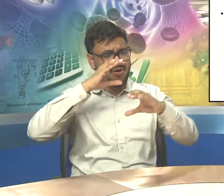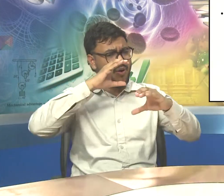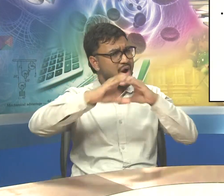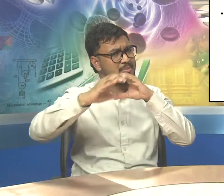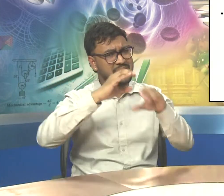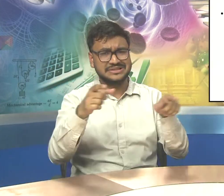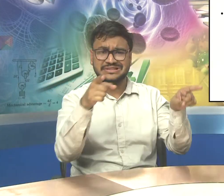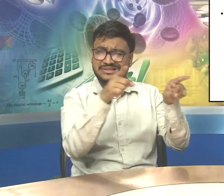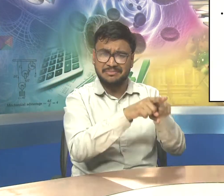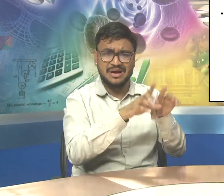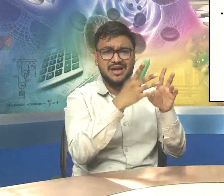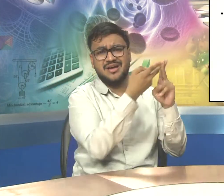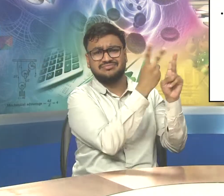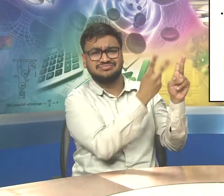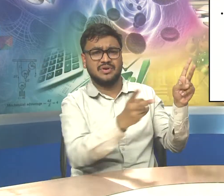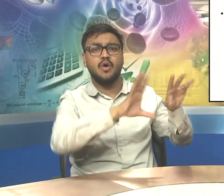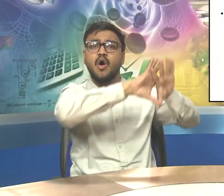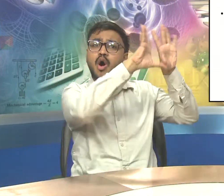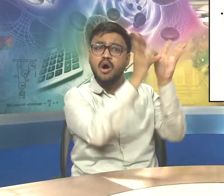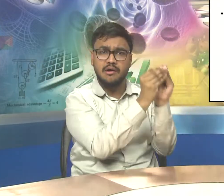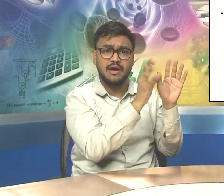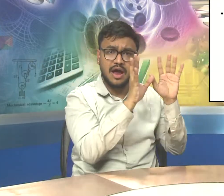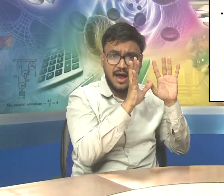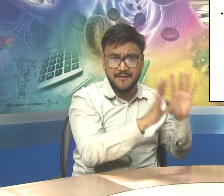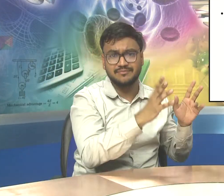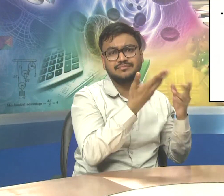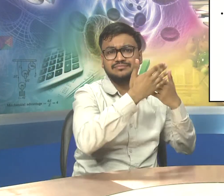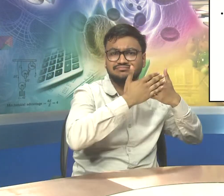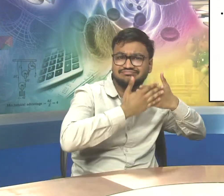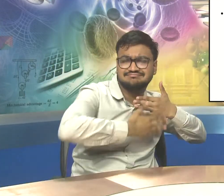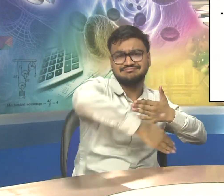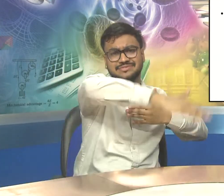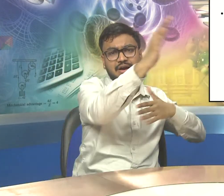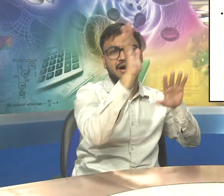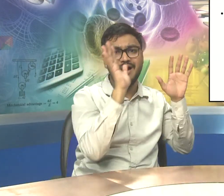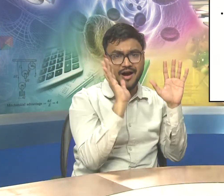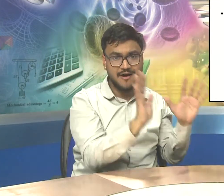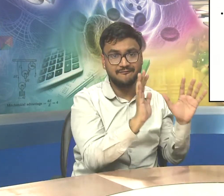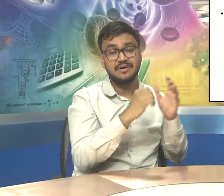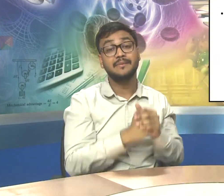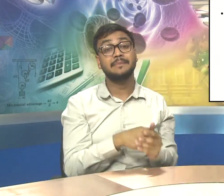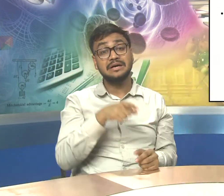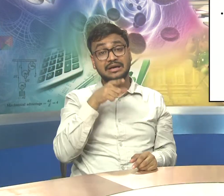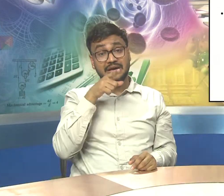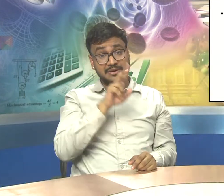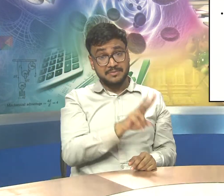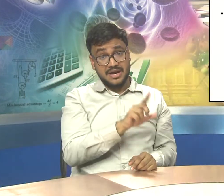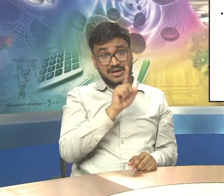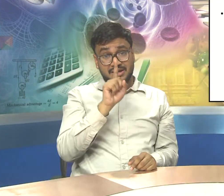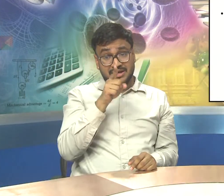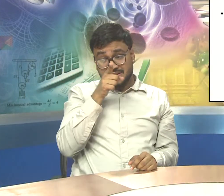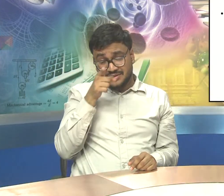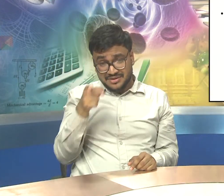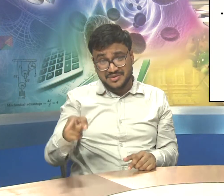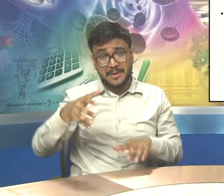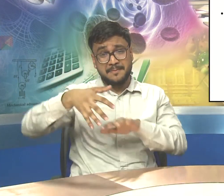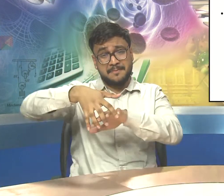it can be any sign or spoken languages, is always different from animal